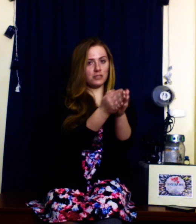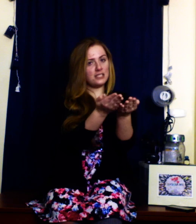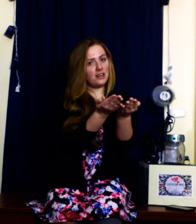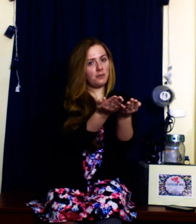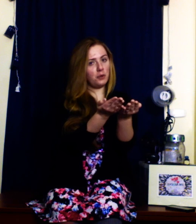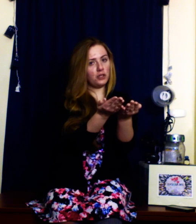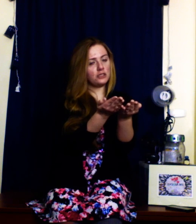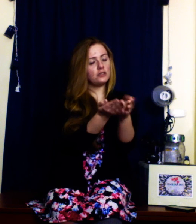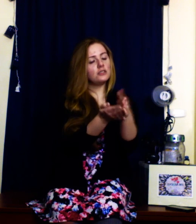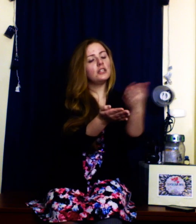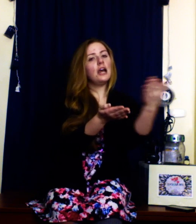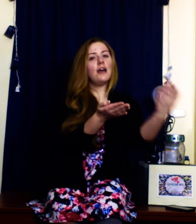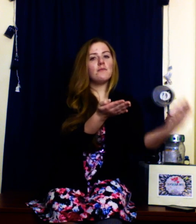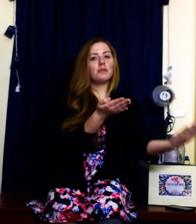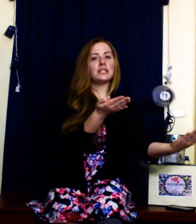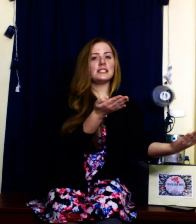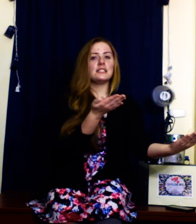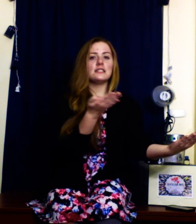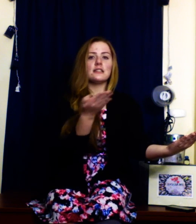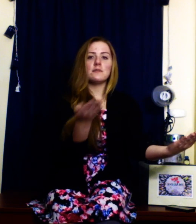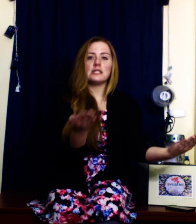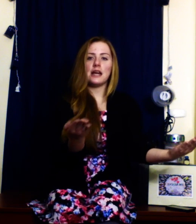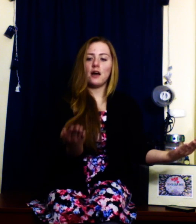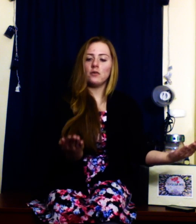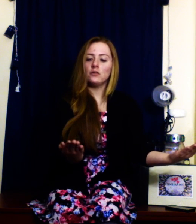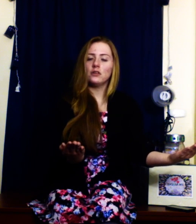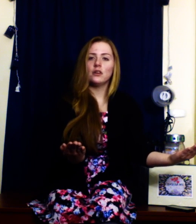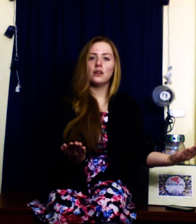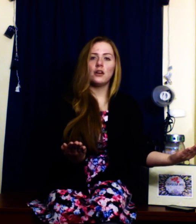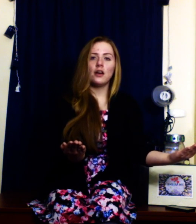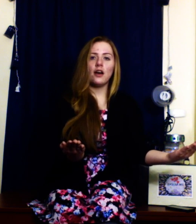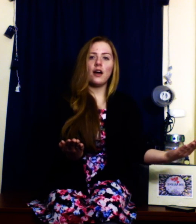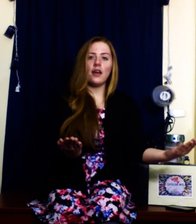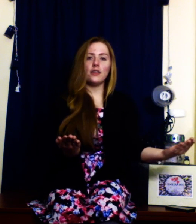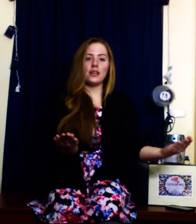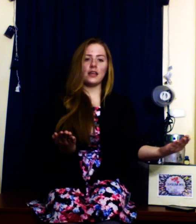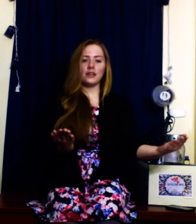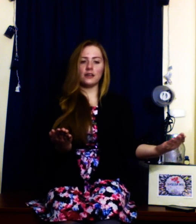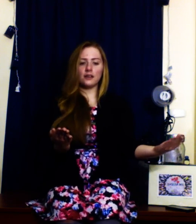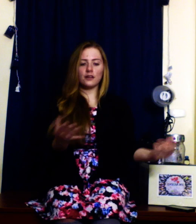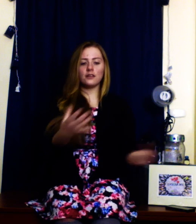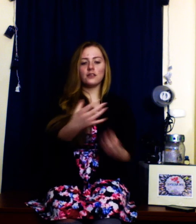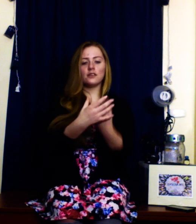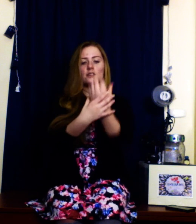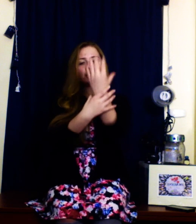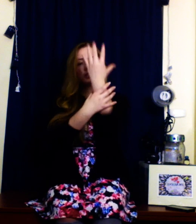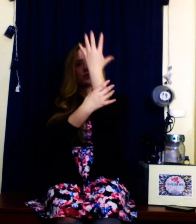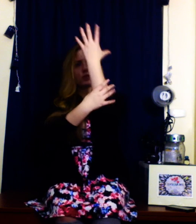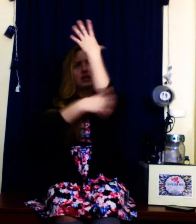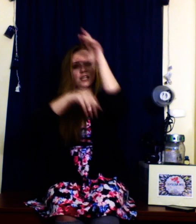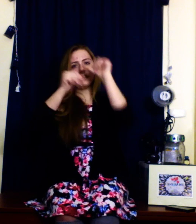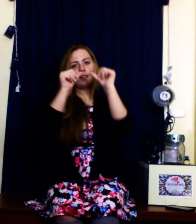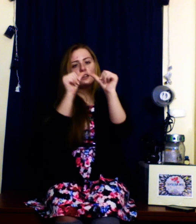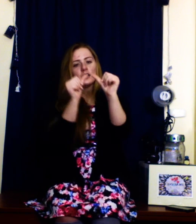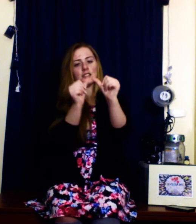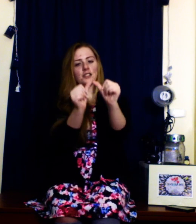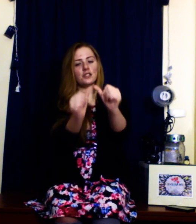sign for book, and places them down. And then spring continues